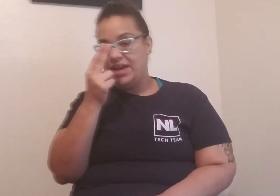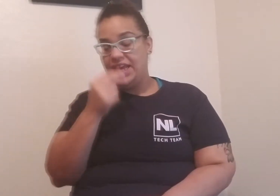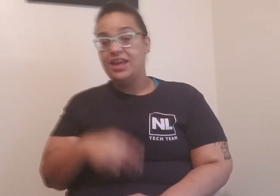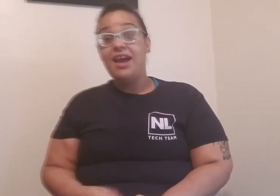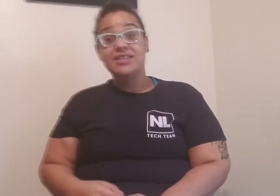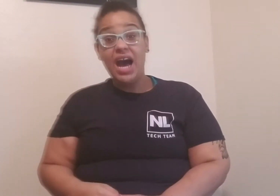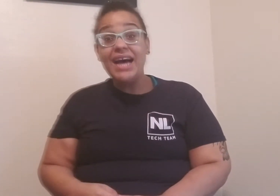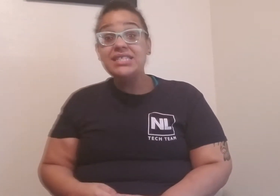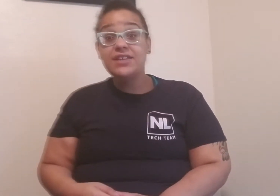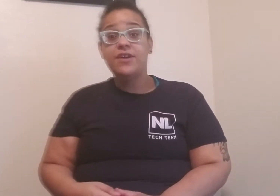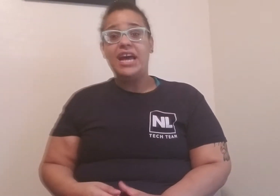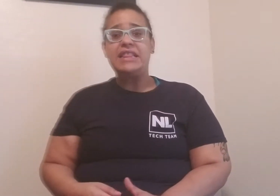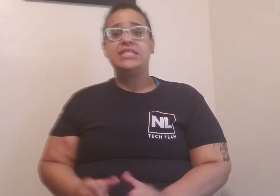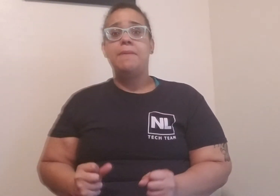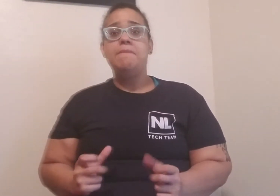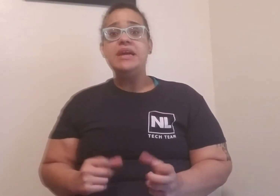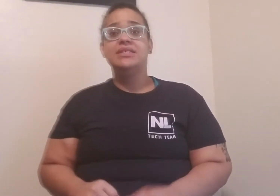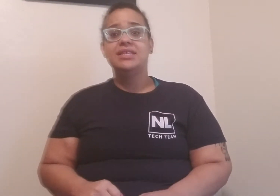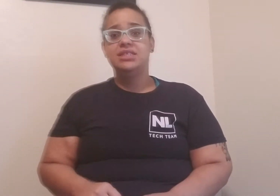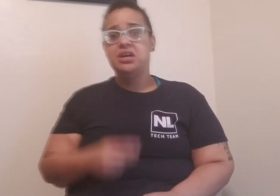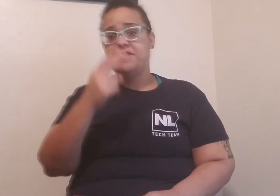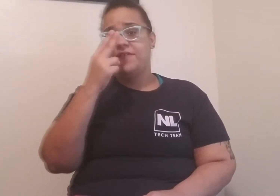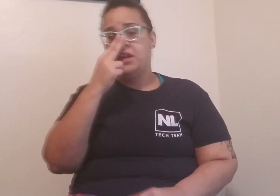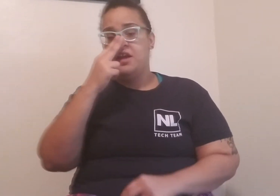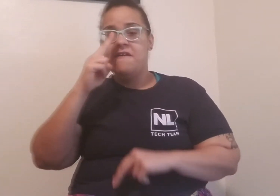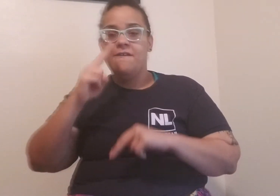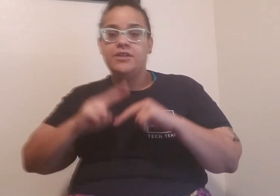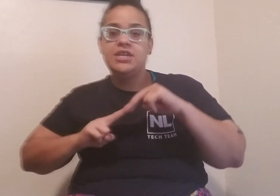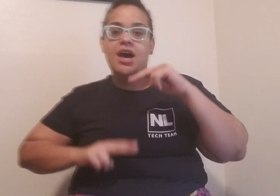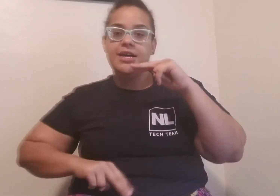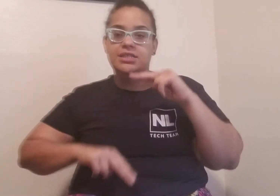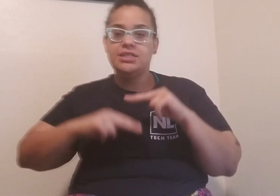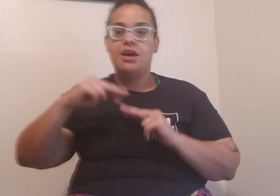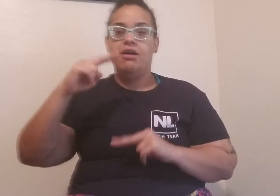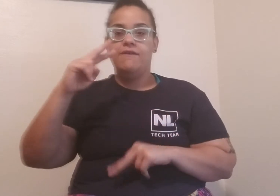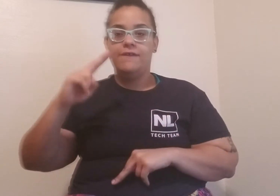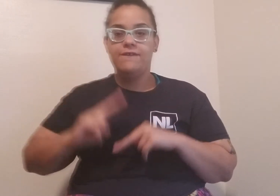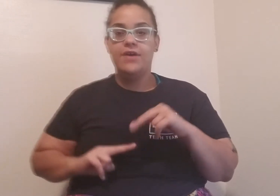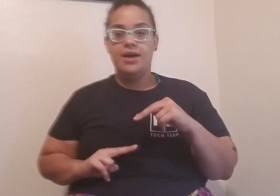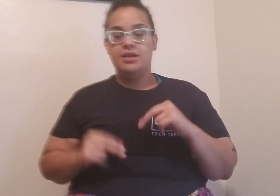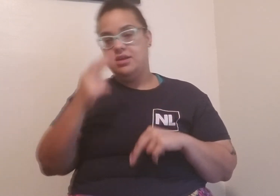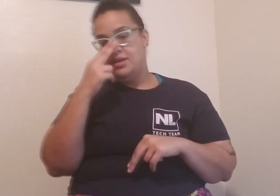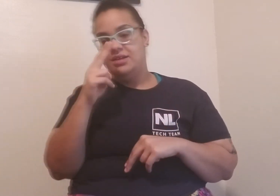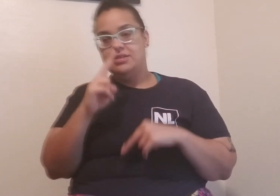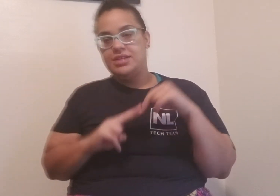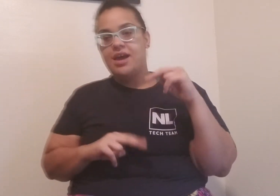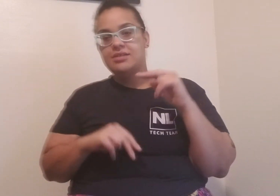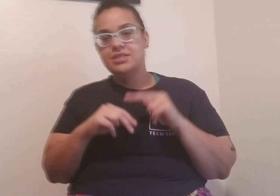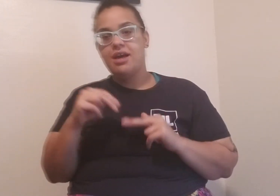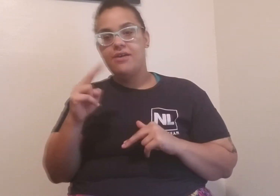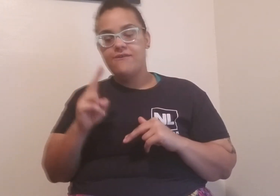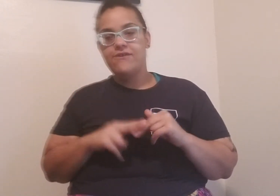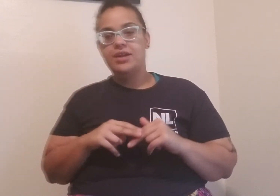funny, tons of fun. Like, that's amazing. That's tons of fun. Tons of fun. Tons